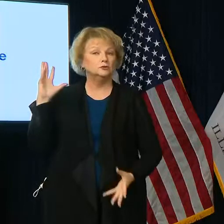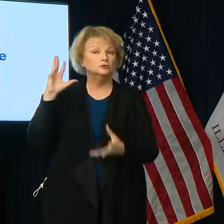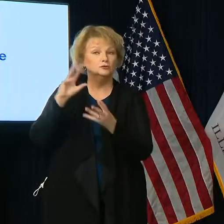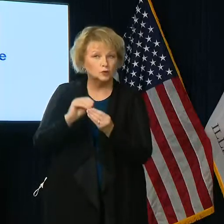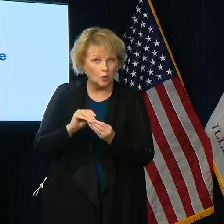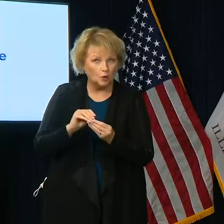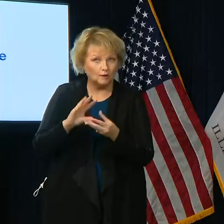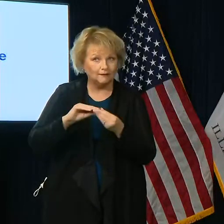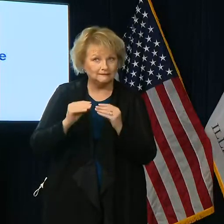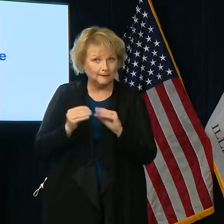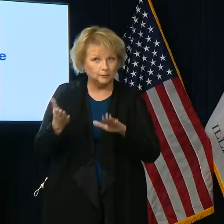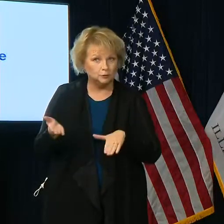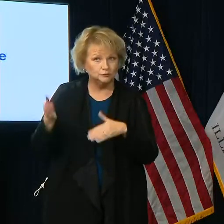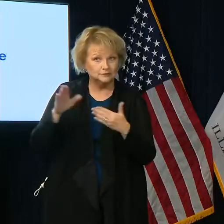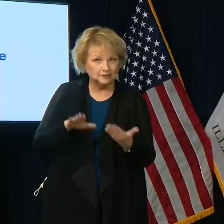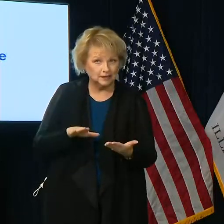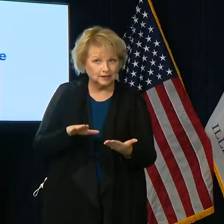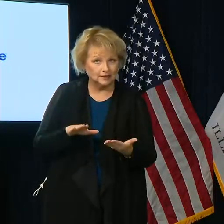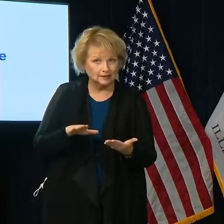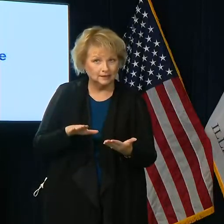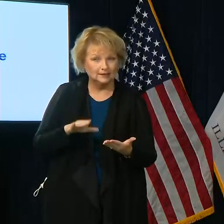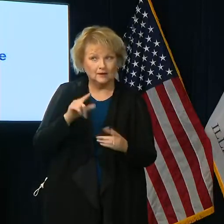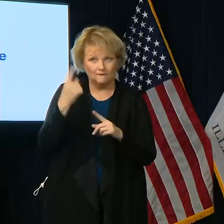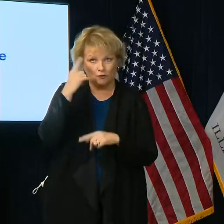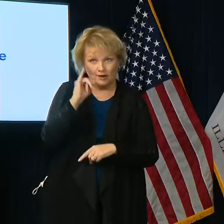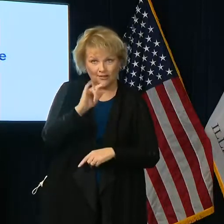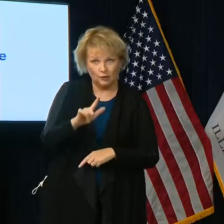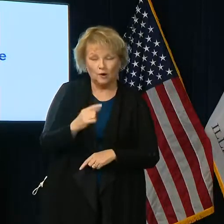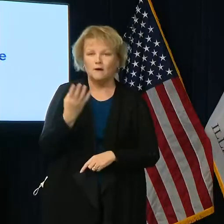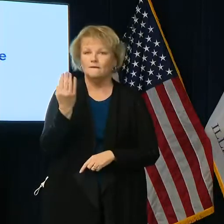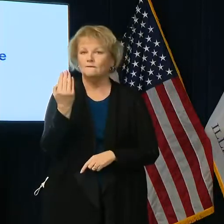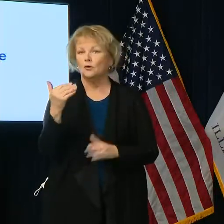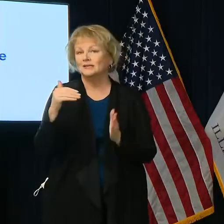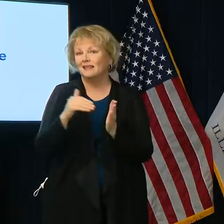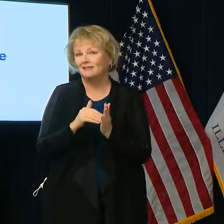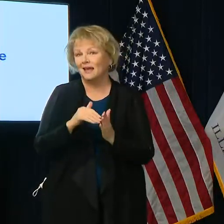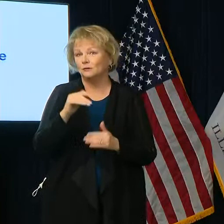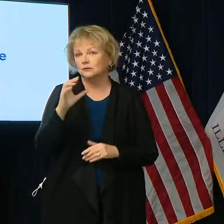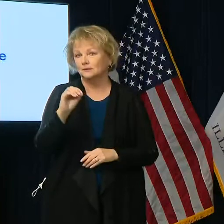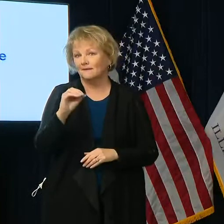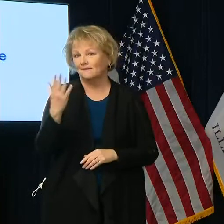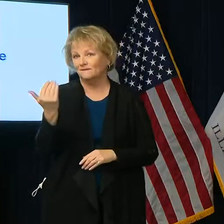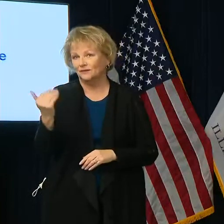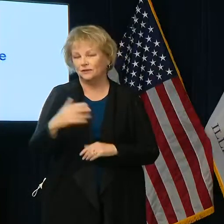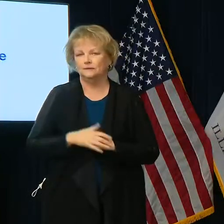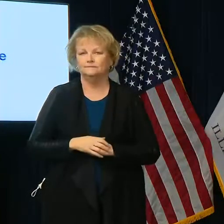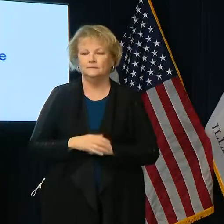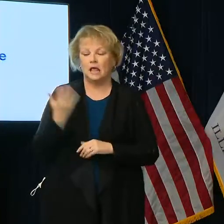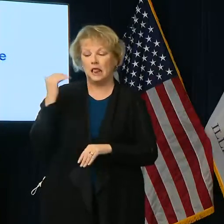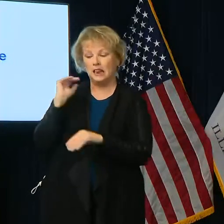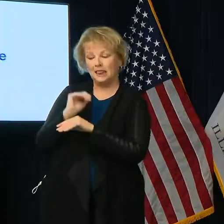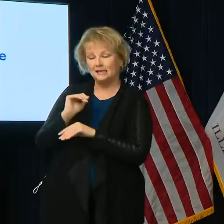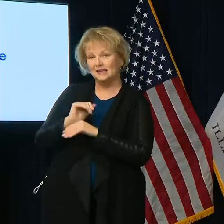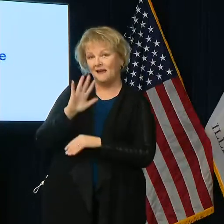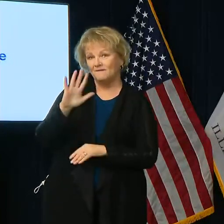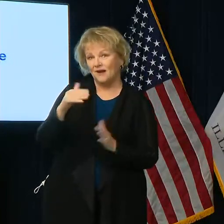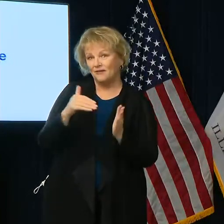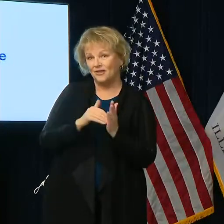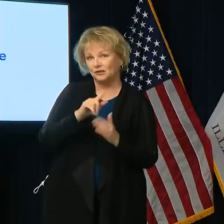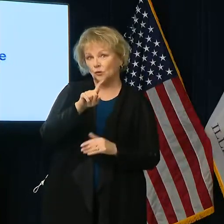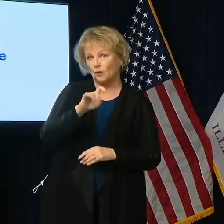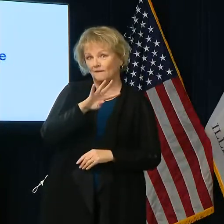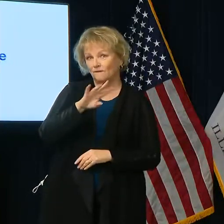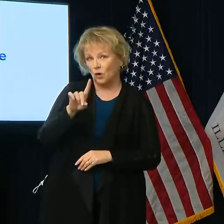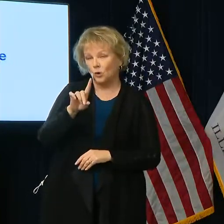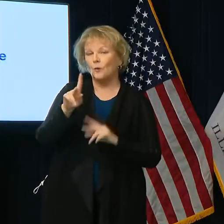total number of lives lost in Illinois to 14,050. Overnight,